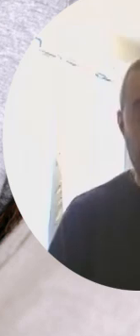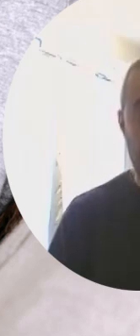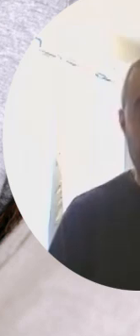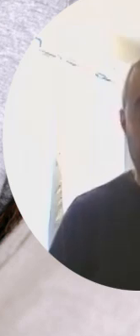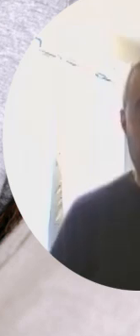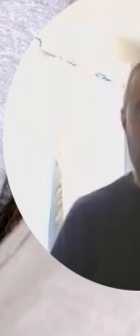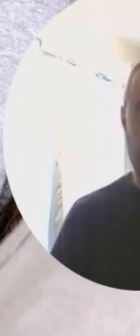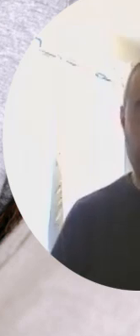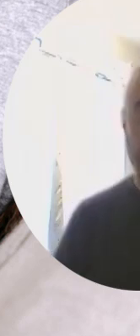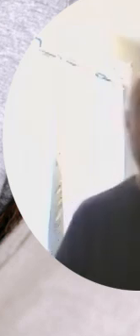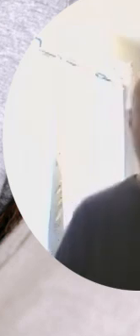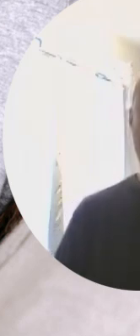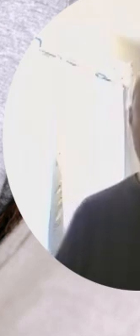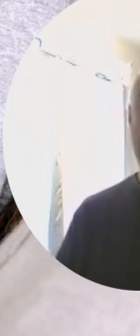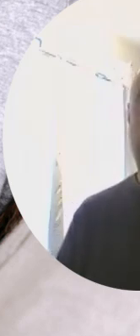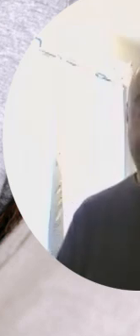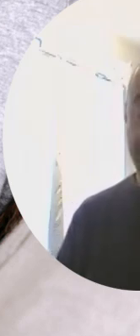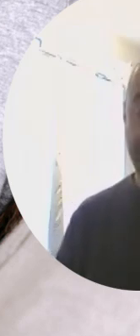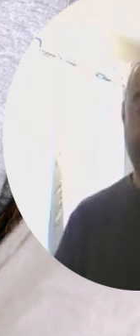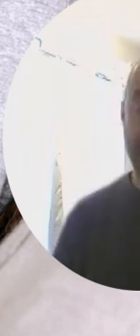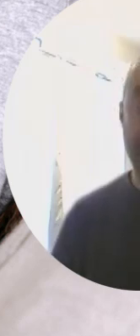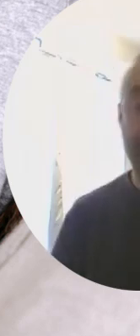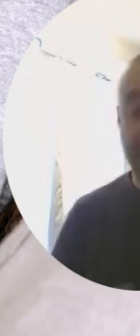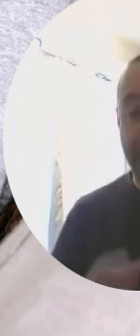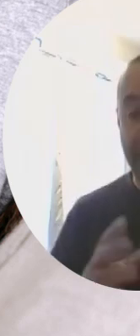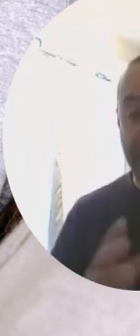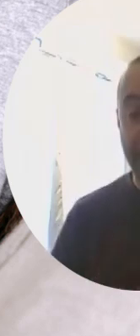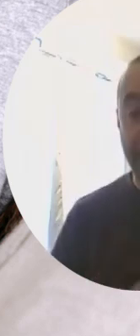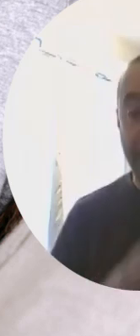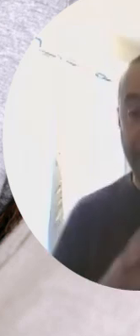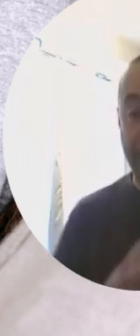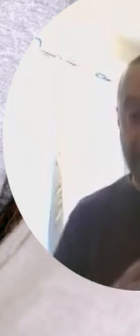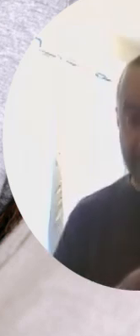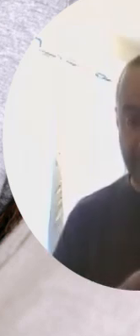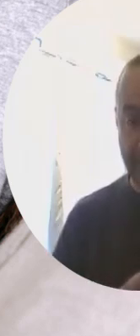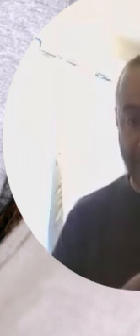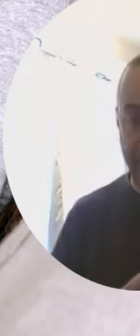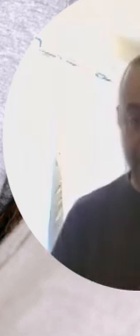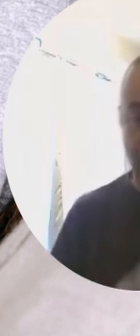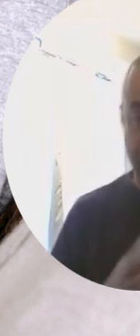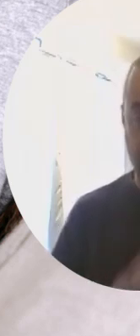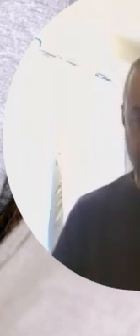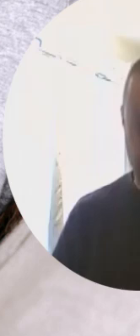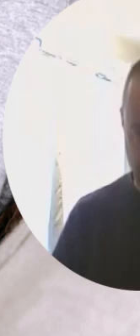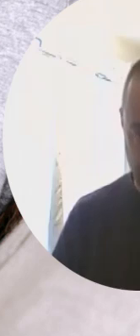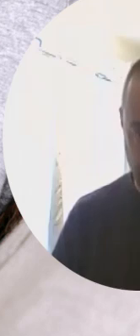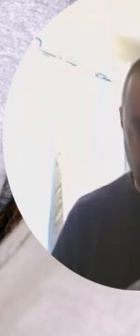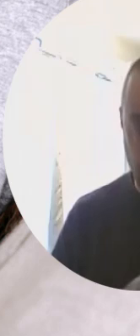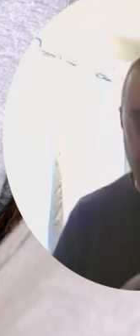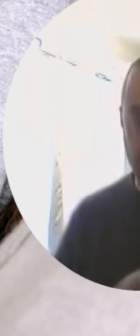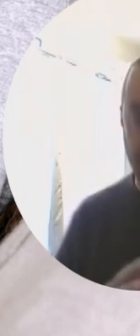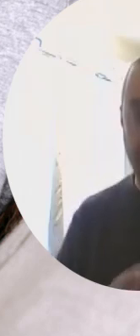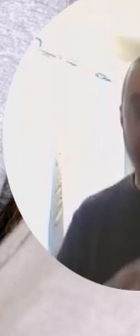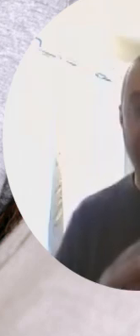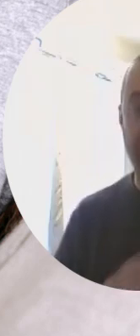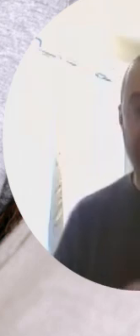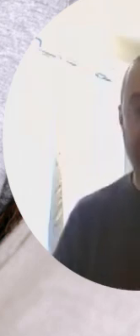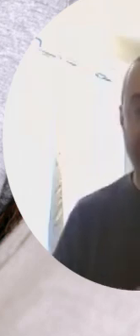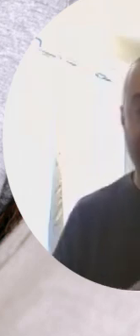and important because they typically provide a visual structure which helps children understand